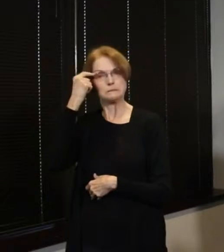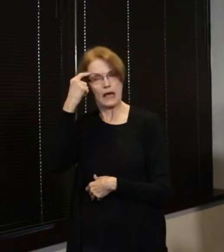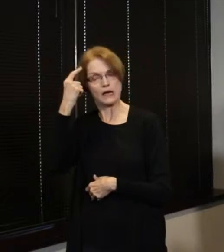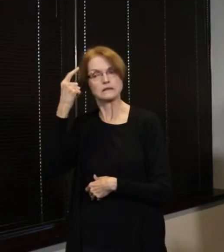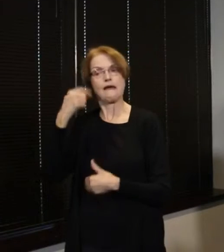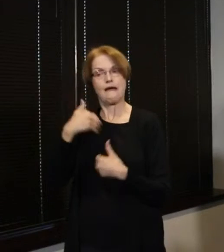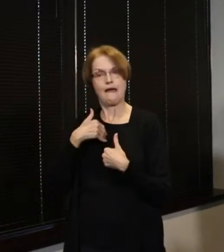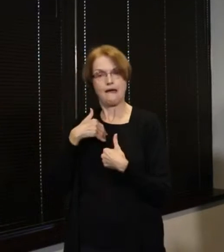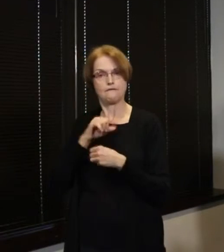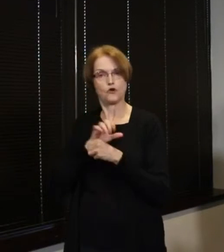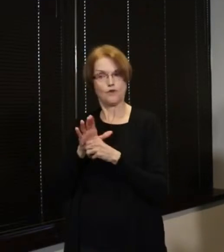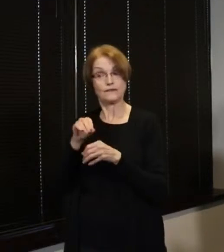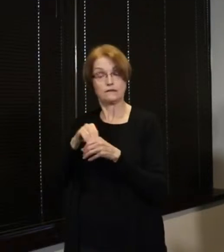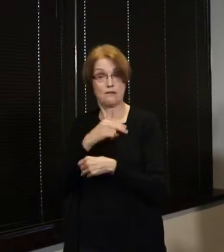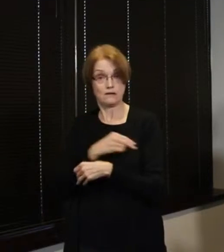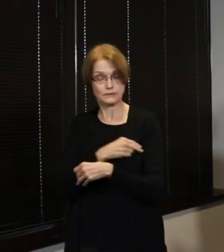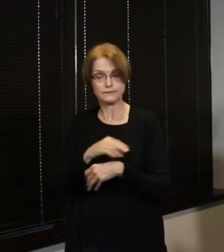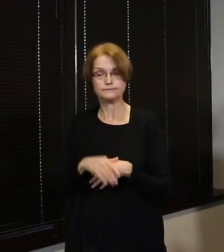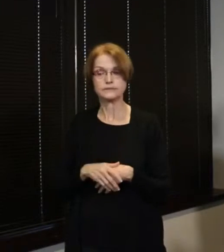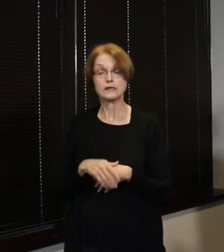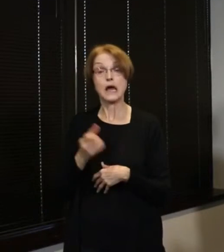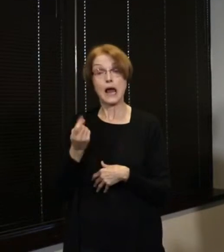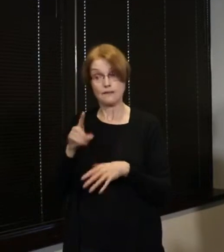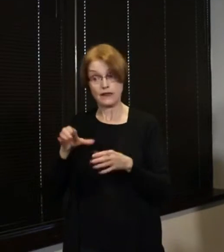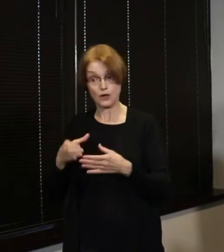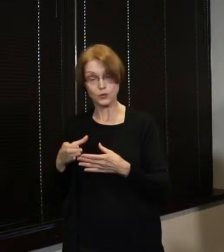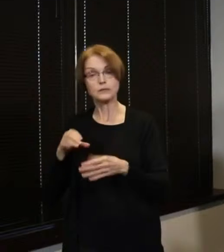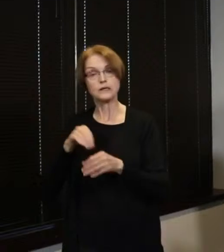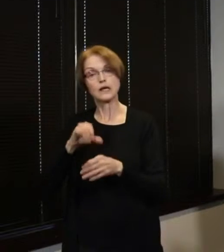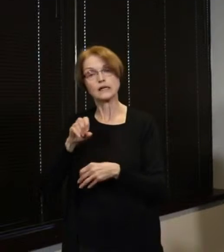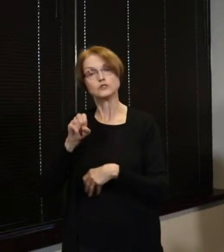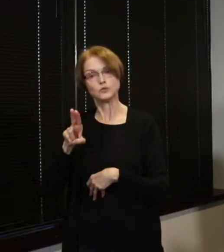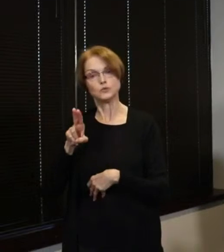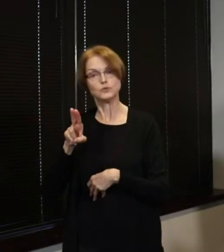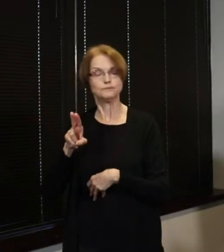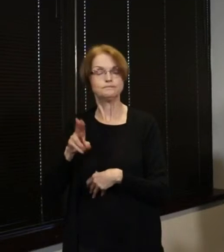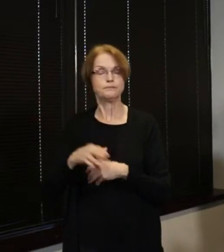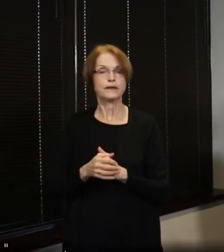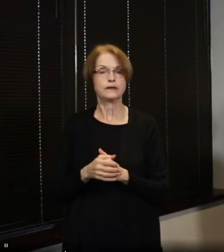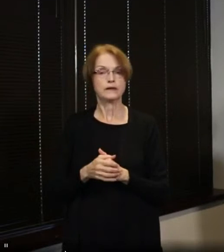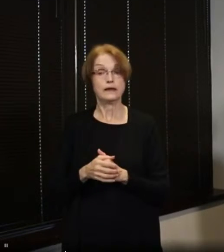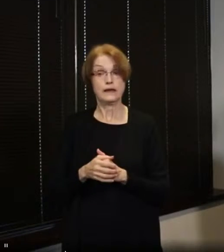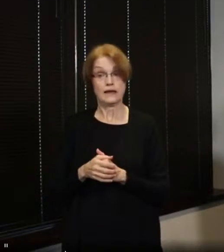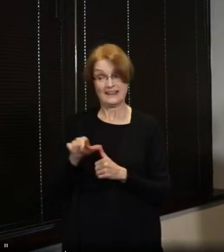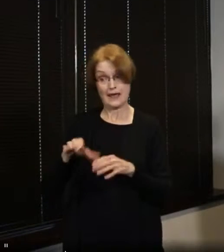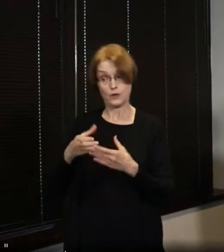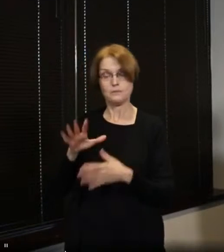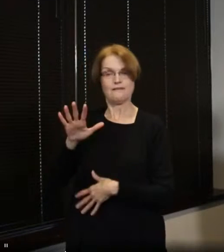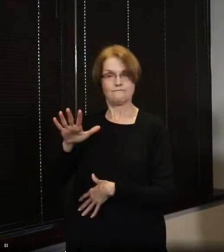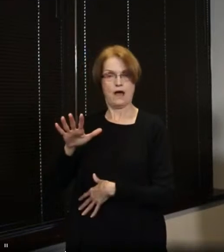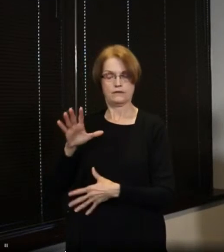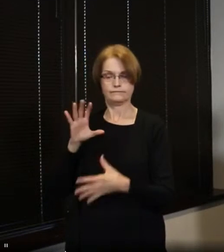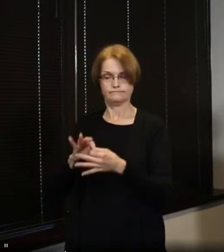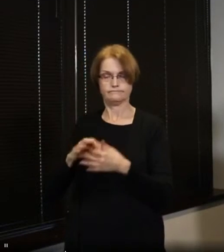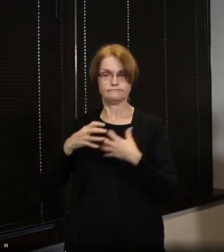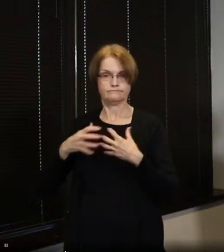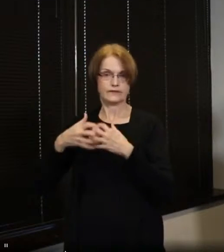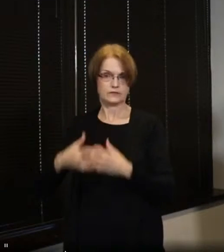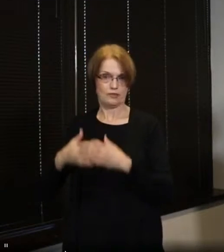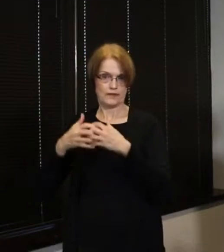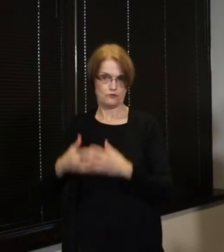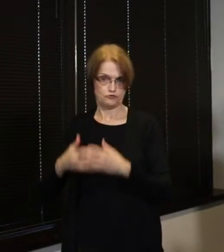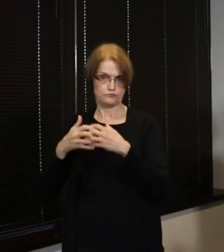hospitals today, 11 patients in the intensive care unit with suspected COVID, and 5 patients on ventilators today